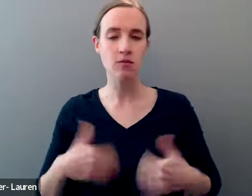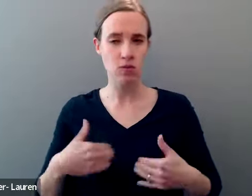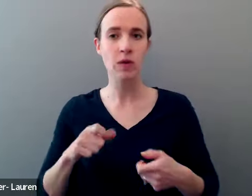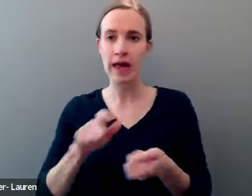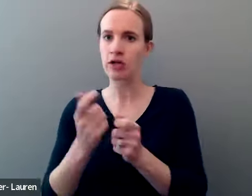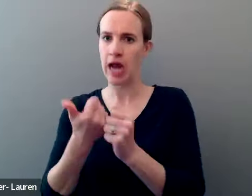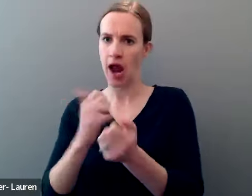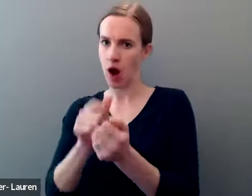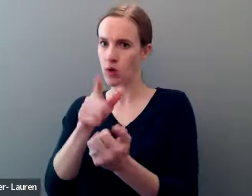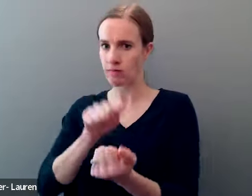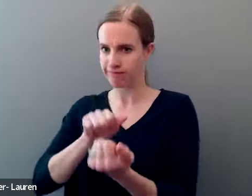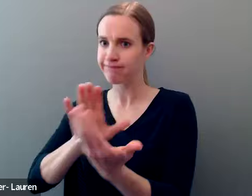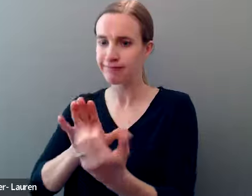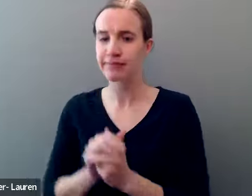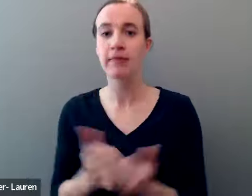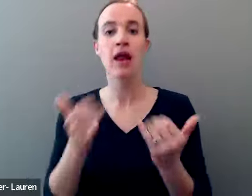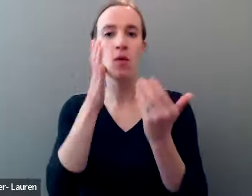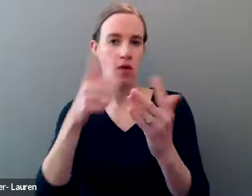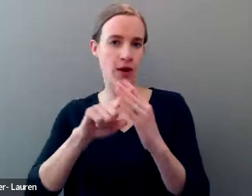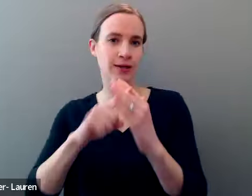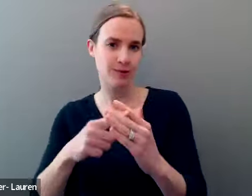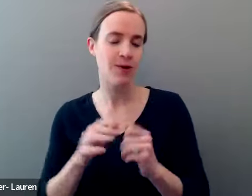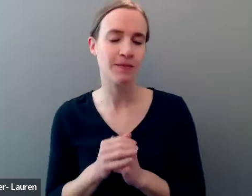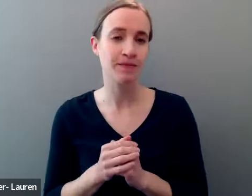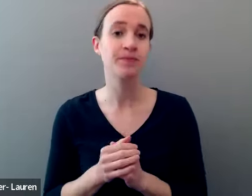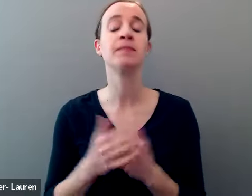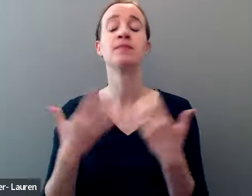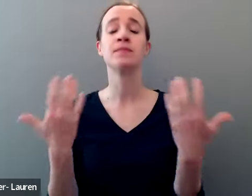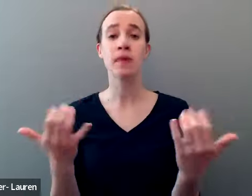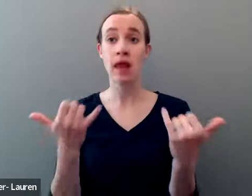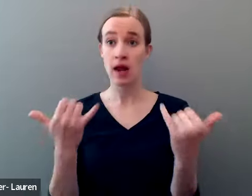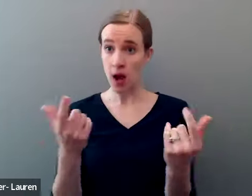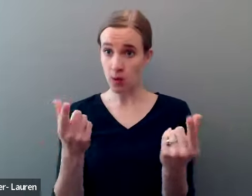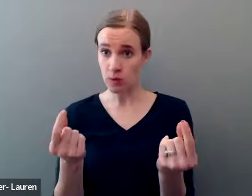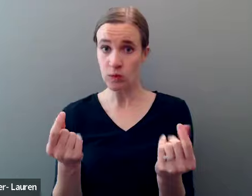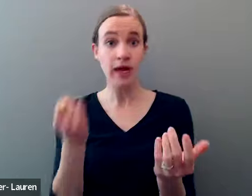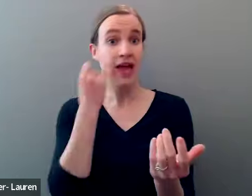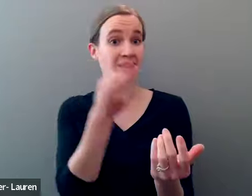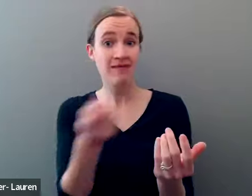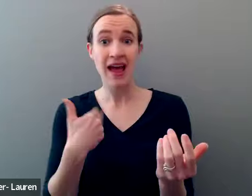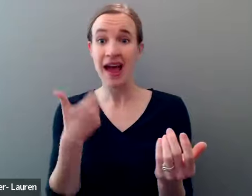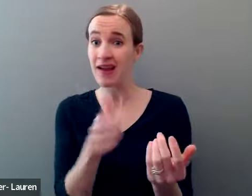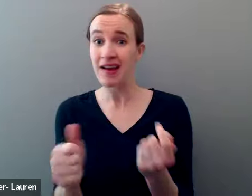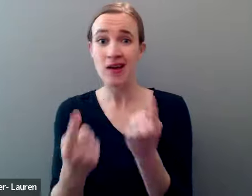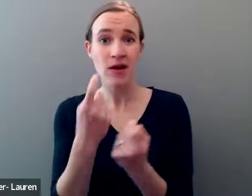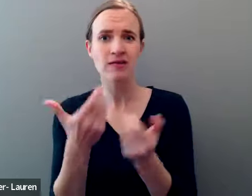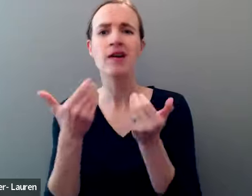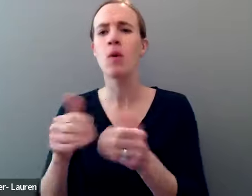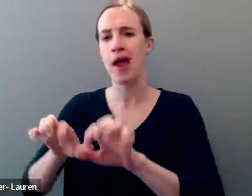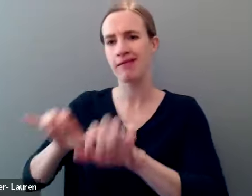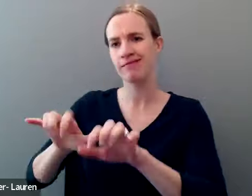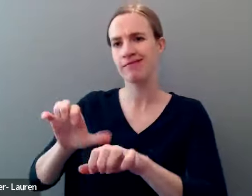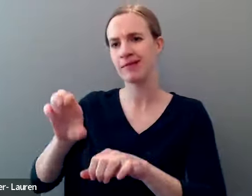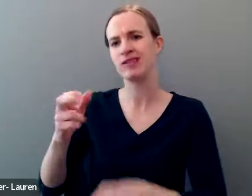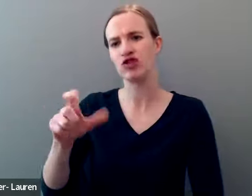so we'll just get going. I invite you to ask any questions that you'd like in the chat, and I'll pull it up right now